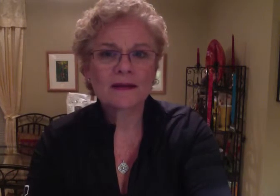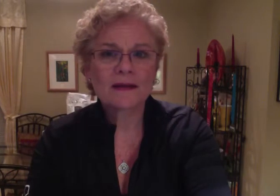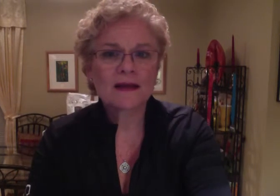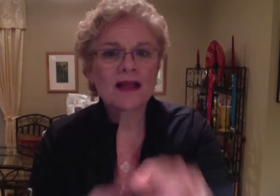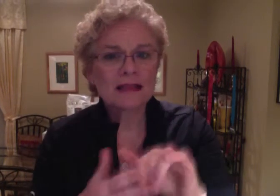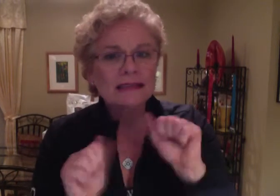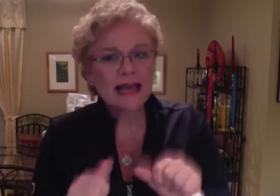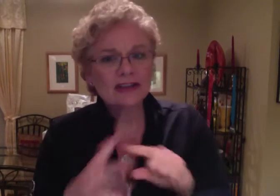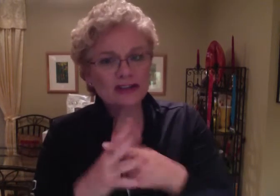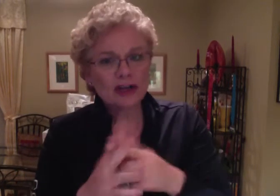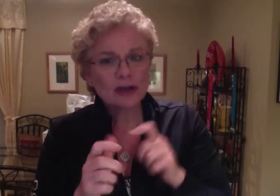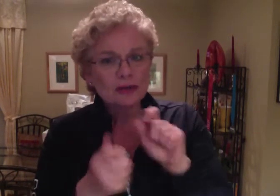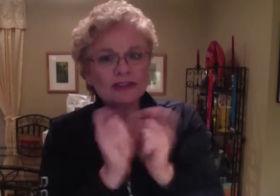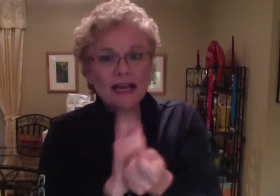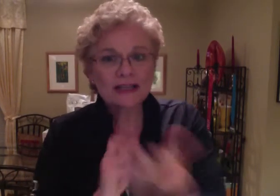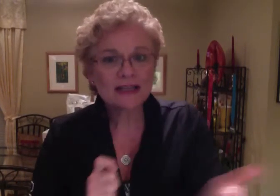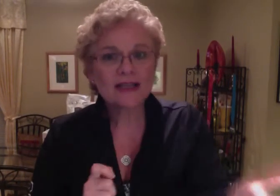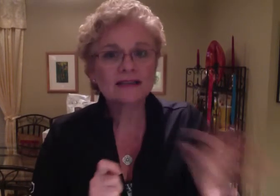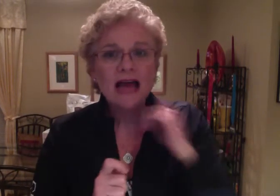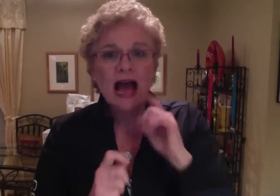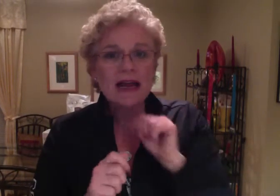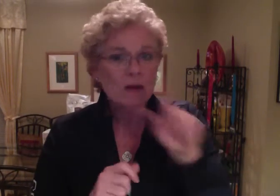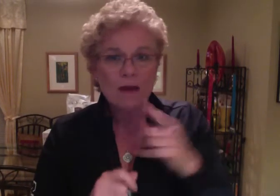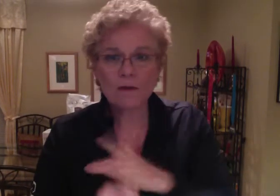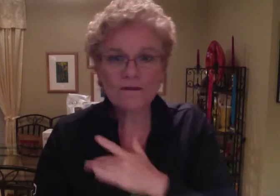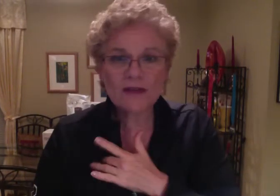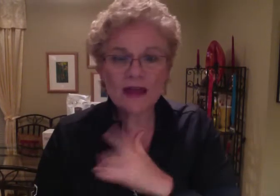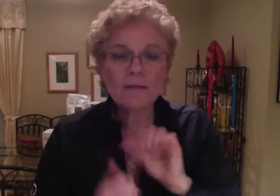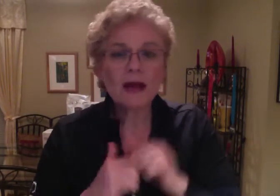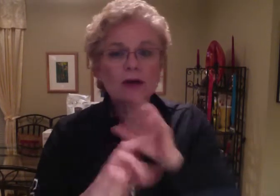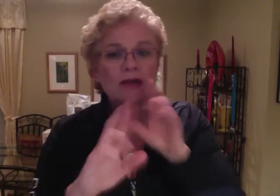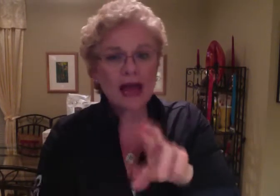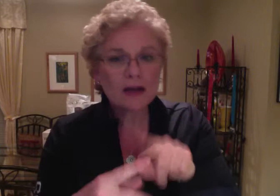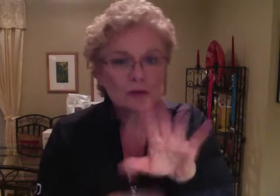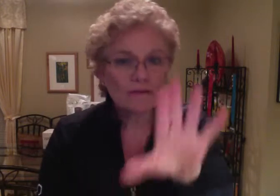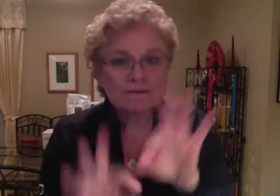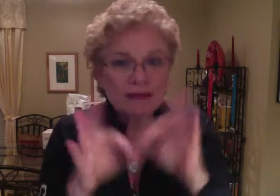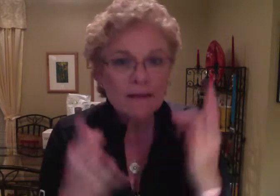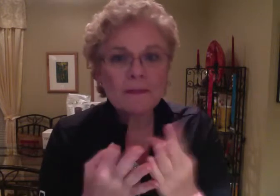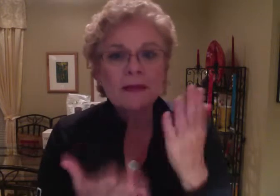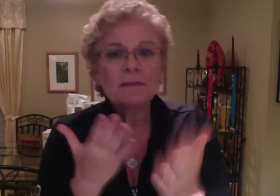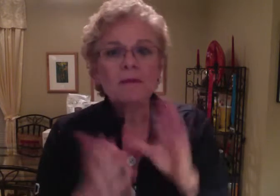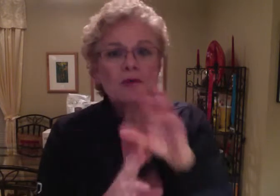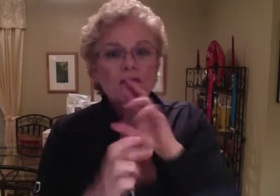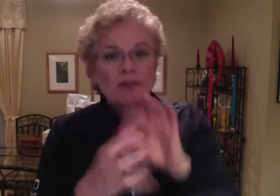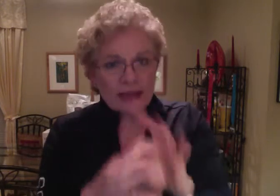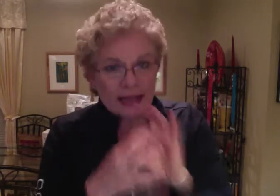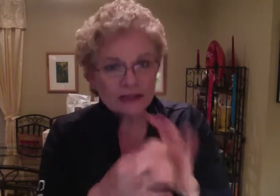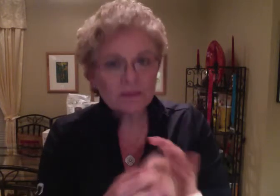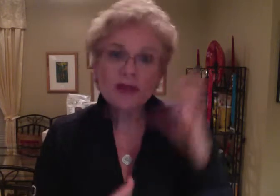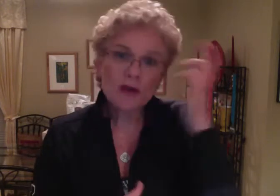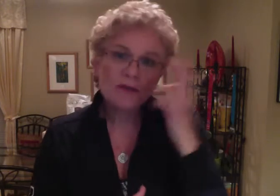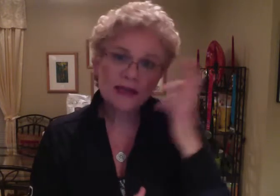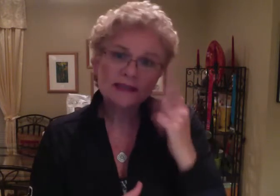maybe how you react to your family, maybe in your relationships. I mean, seriously, y'all, there's reasons we're grouchy. We're not grouchy just because we're